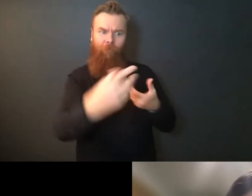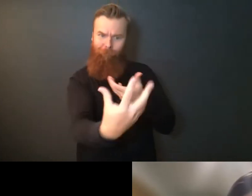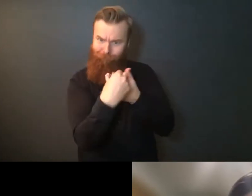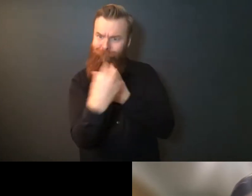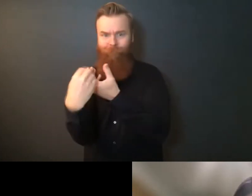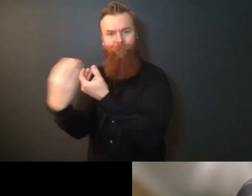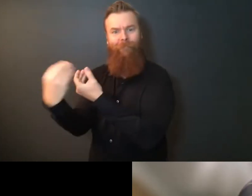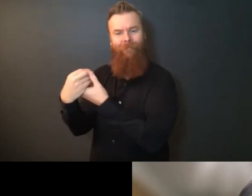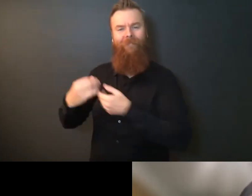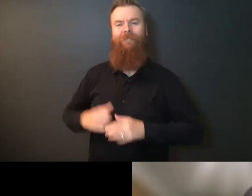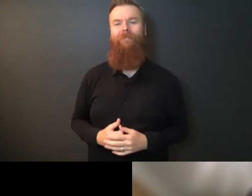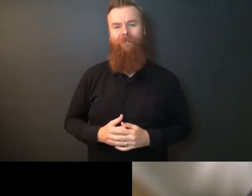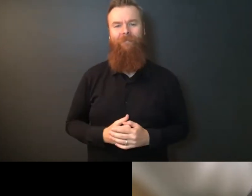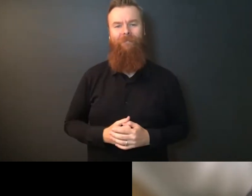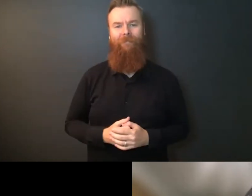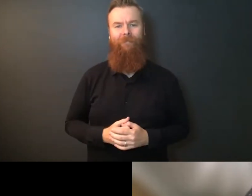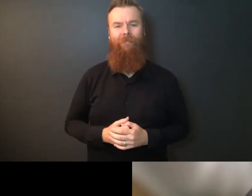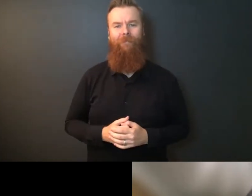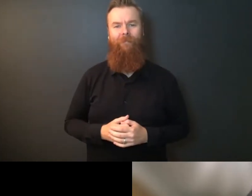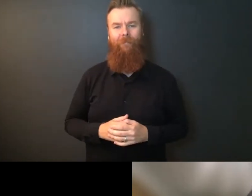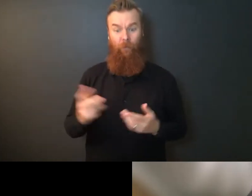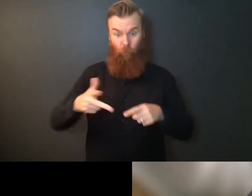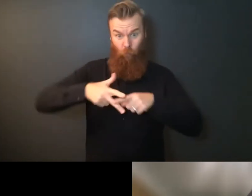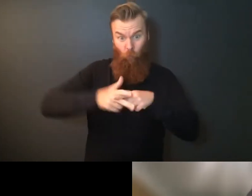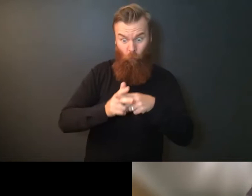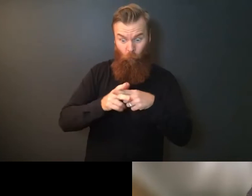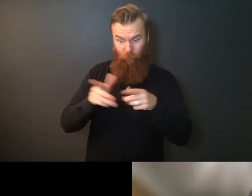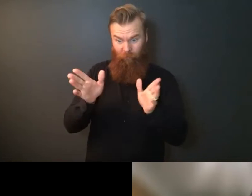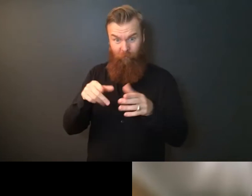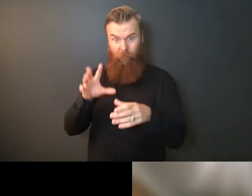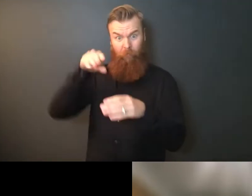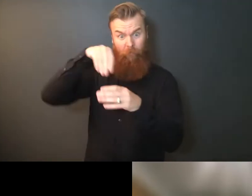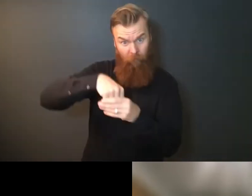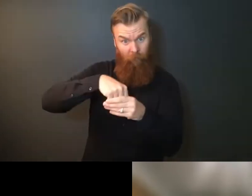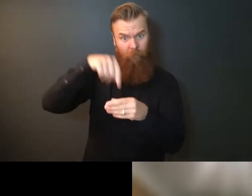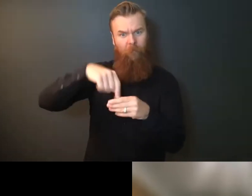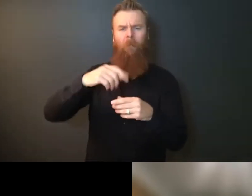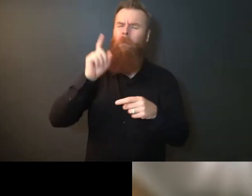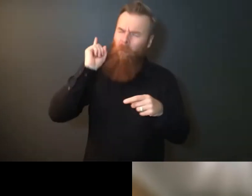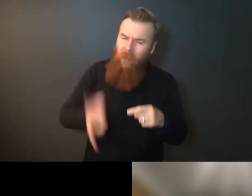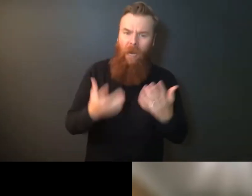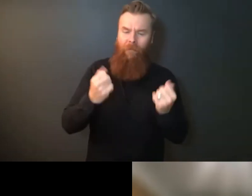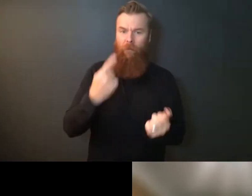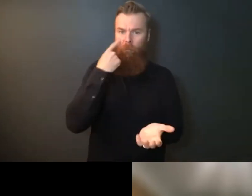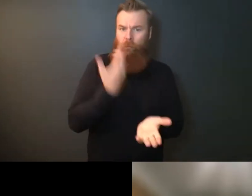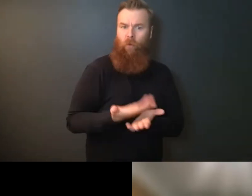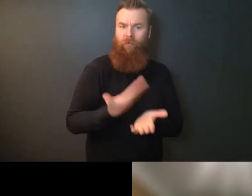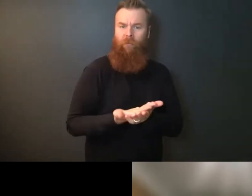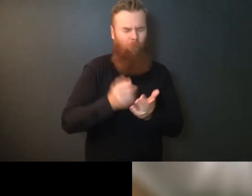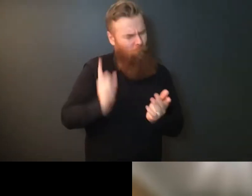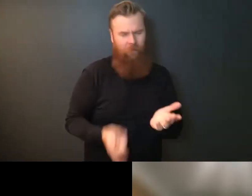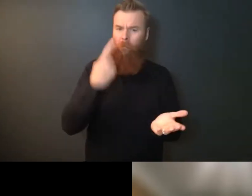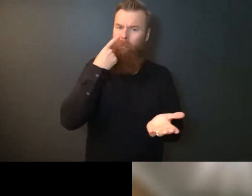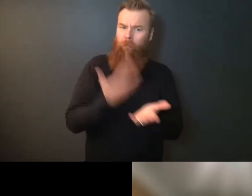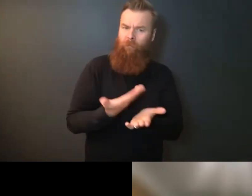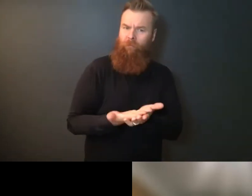toolkit, it's really important that they are evidence-based. That's a massive gap that has been identified in the